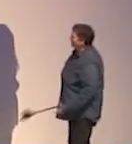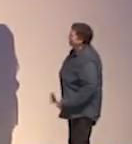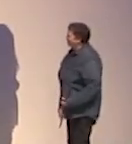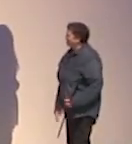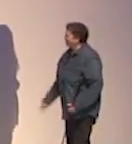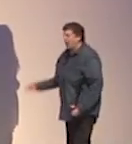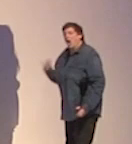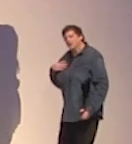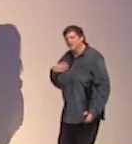so.